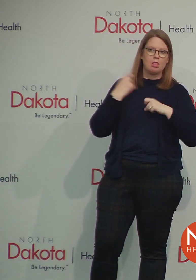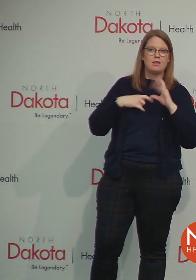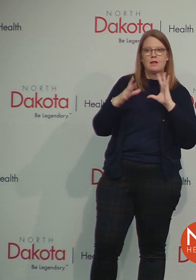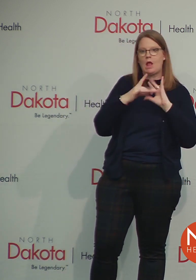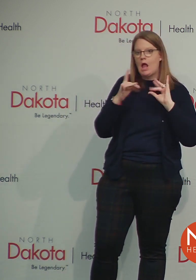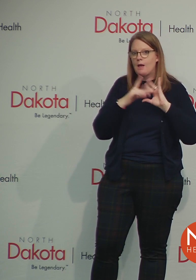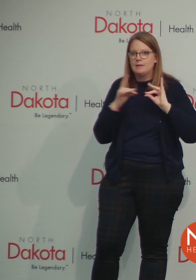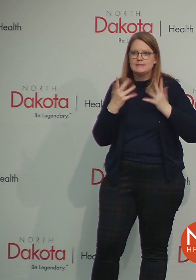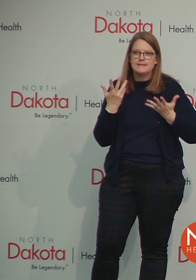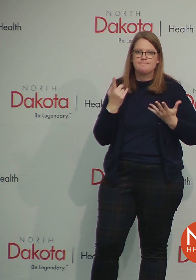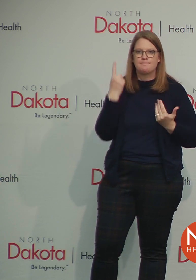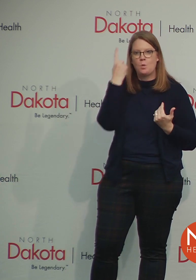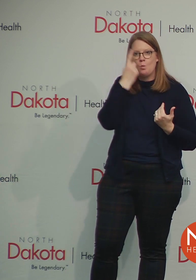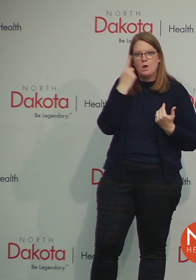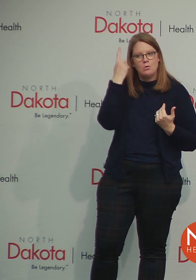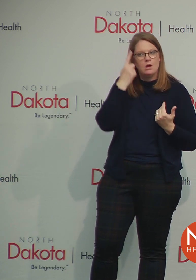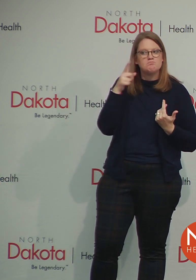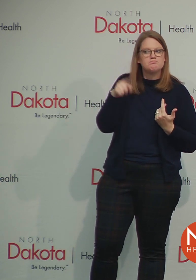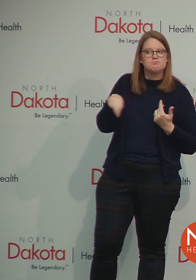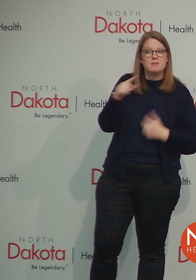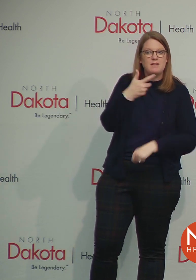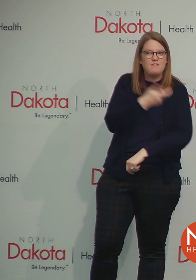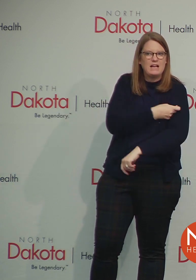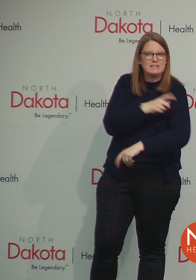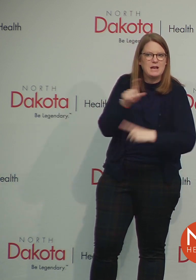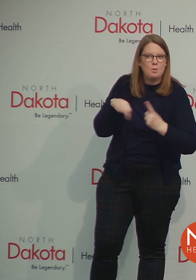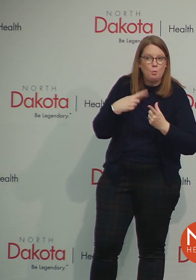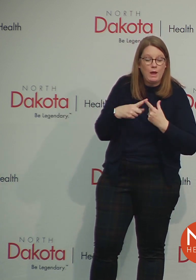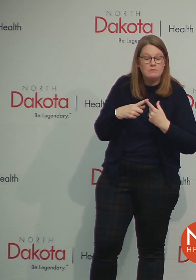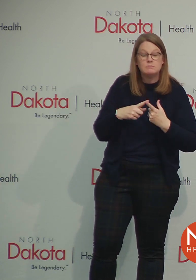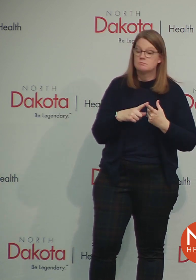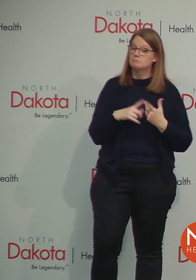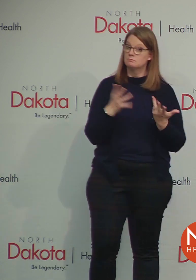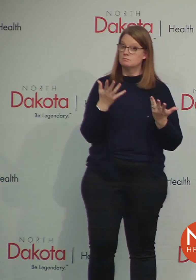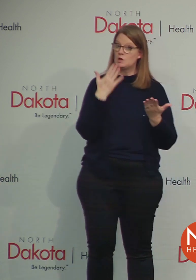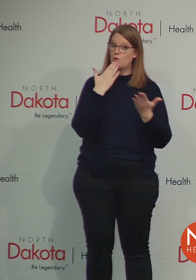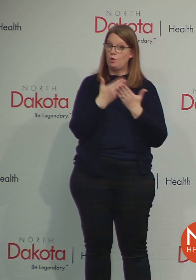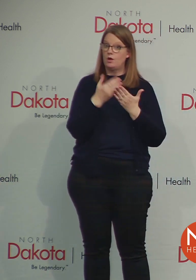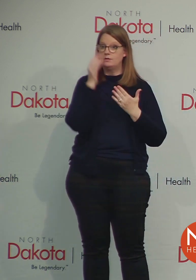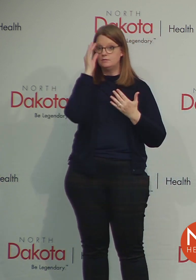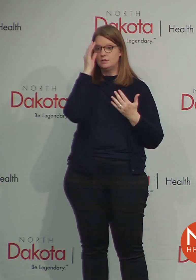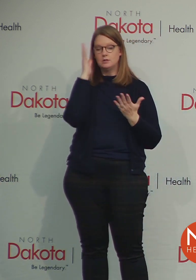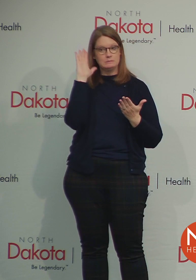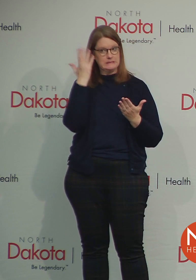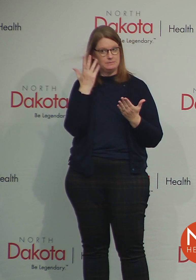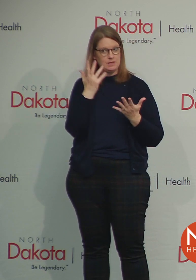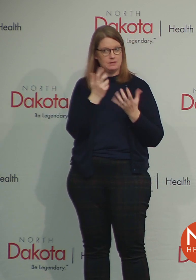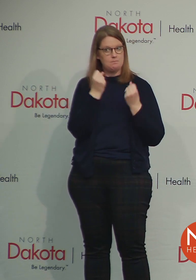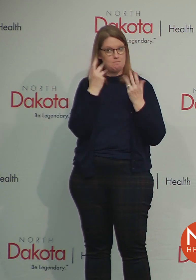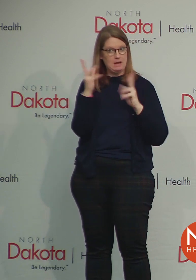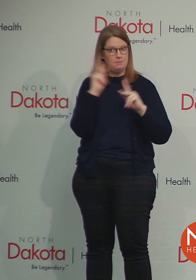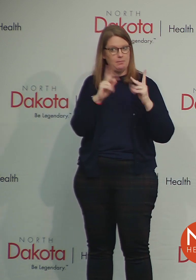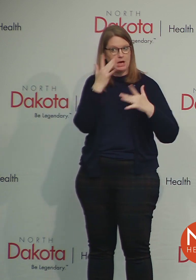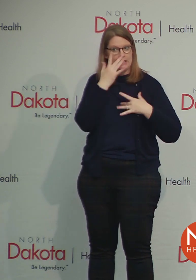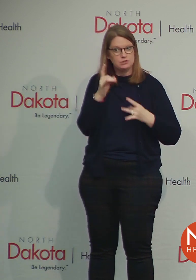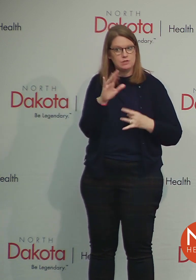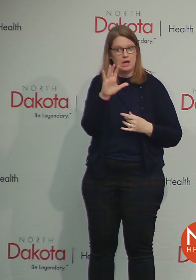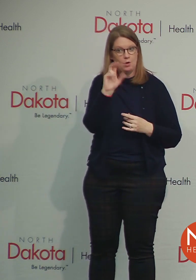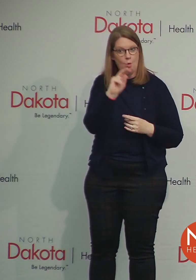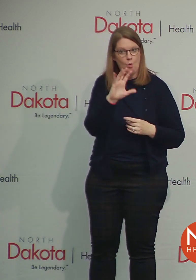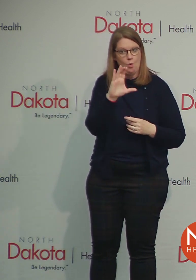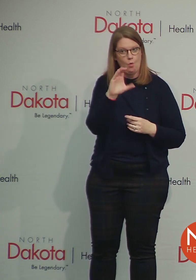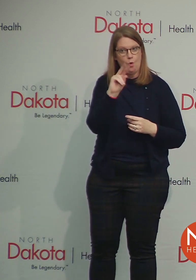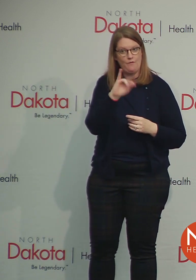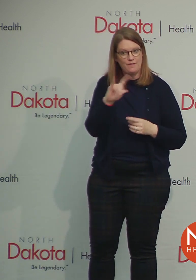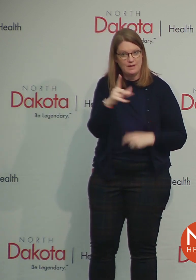the public wondering when they can get vaccinated, which is good. It's sounding like a lot of people are interested in COVID vaccine. And so